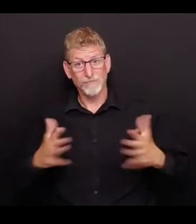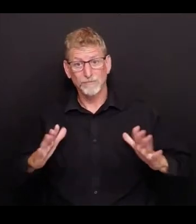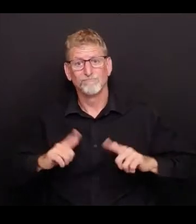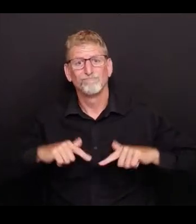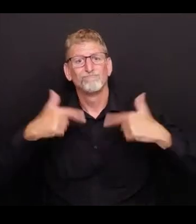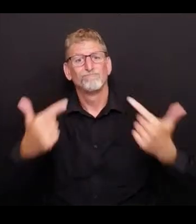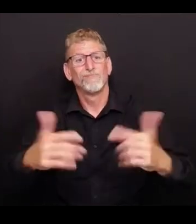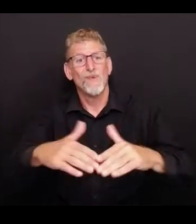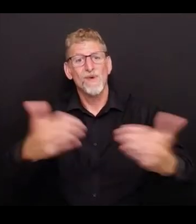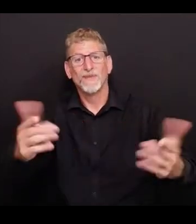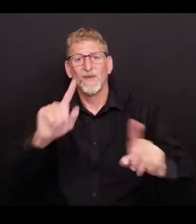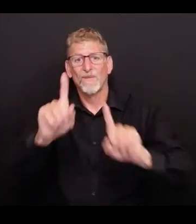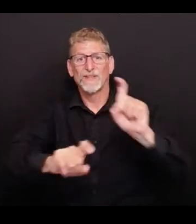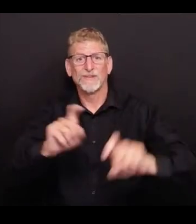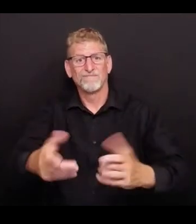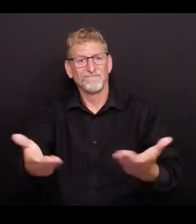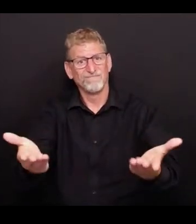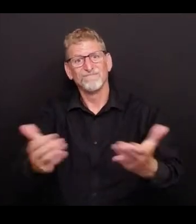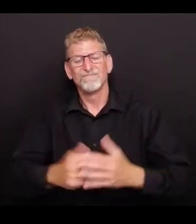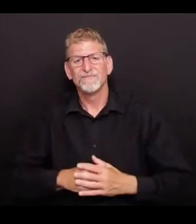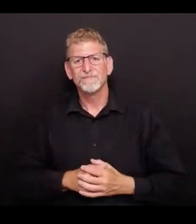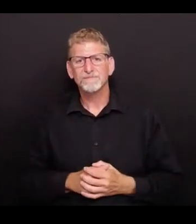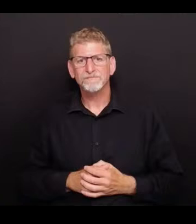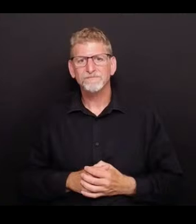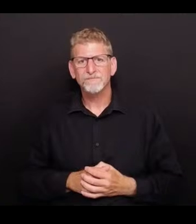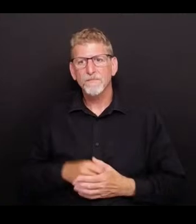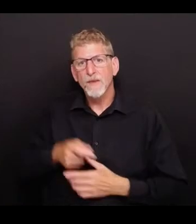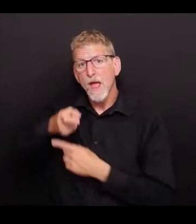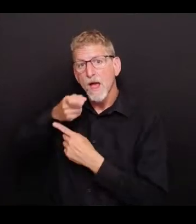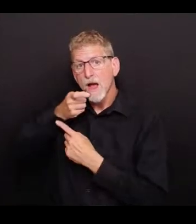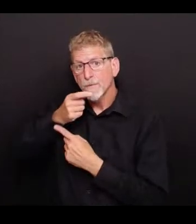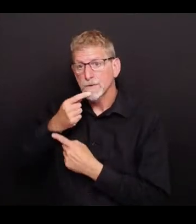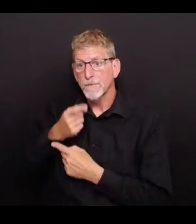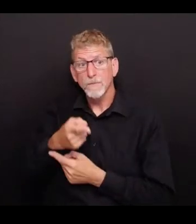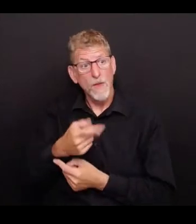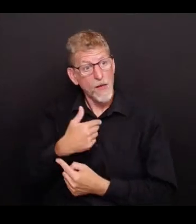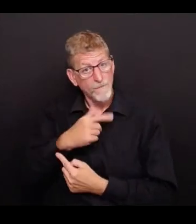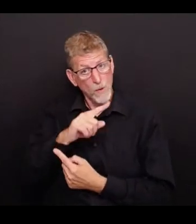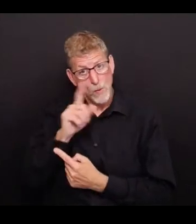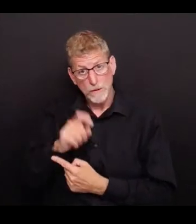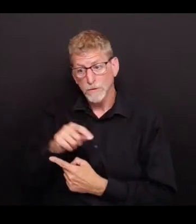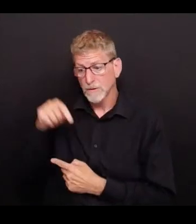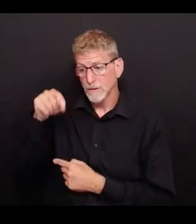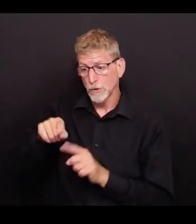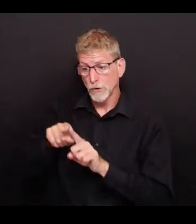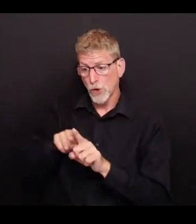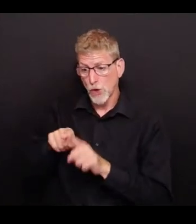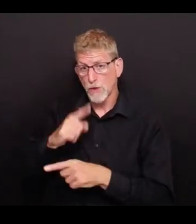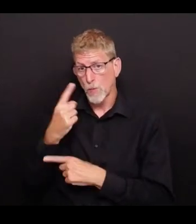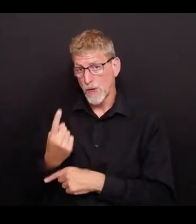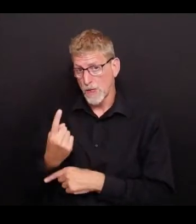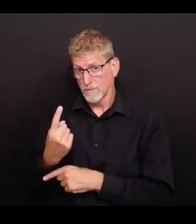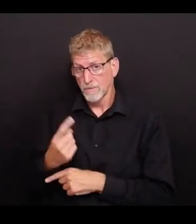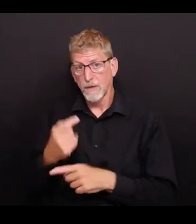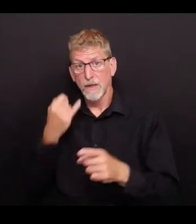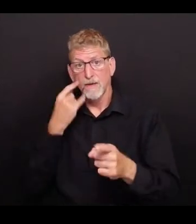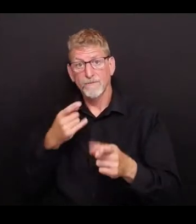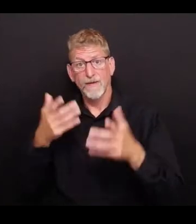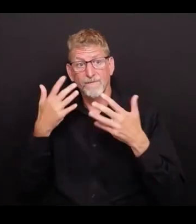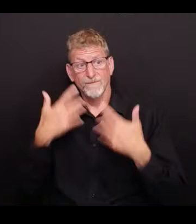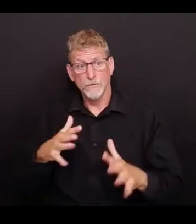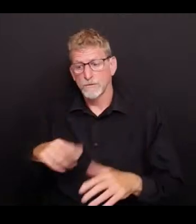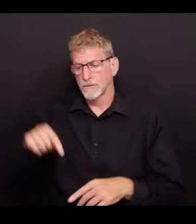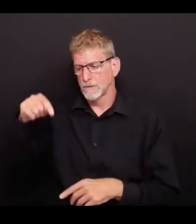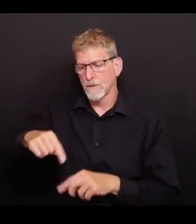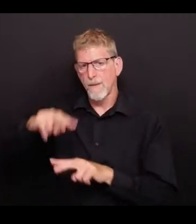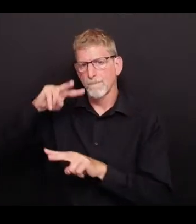take questions. Thank you. As a reminder, to ask a question, you will need to press *1 on your telephone keypad, and to withdraw your question, press the